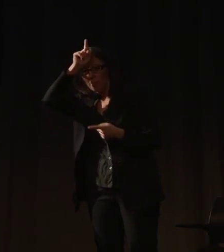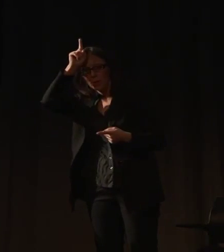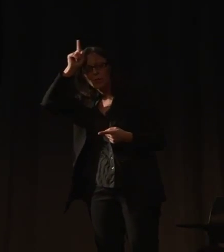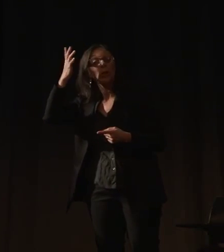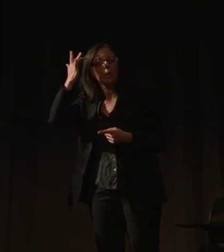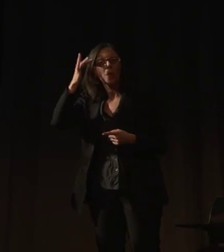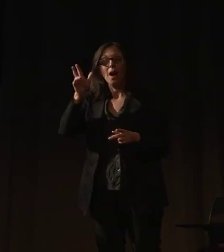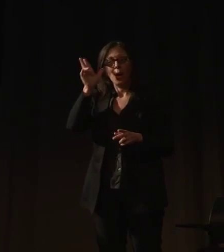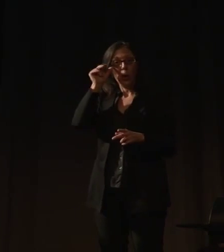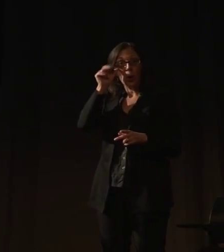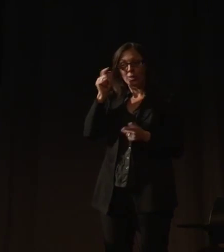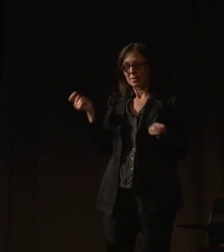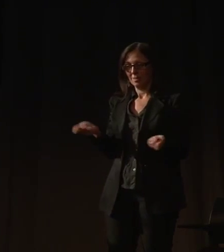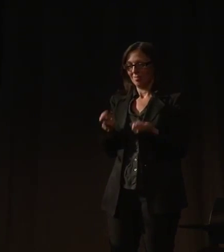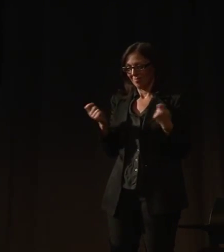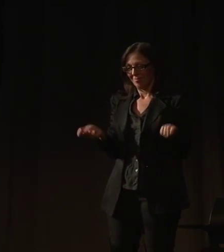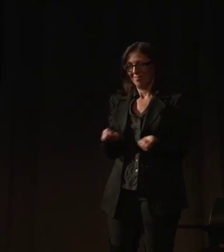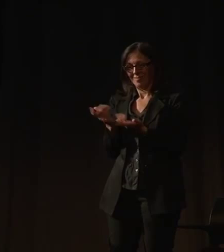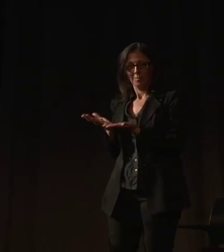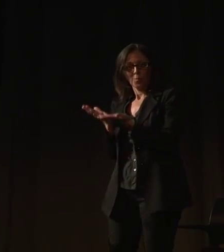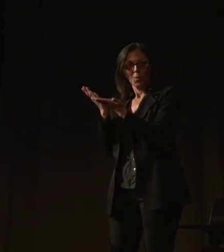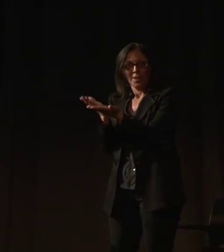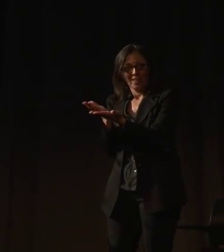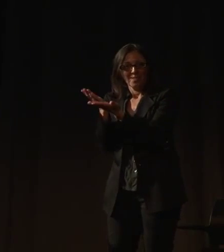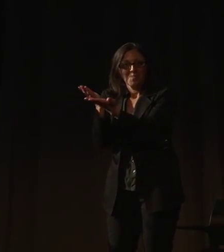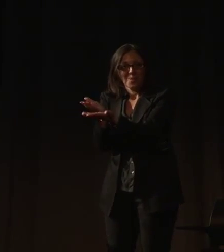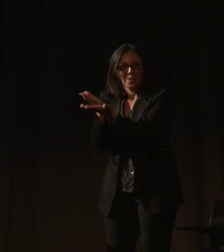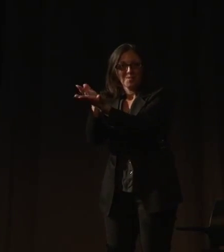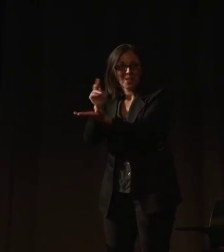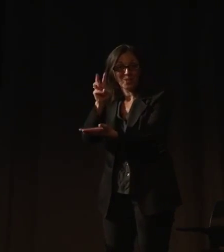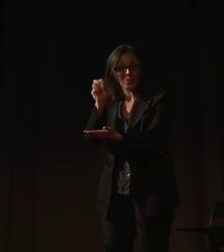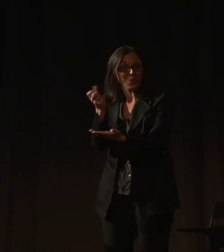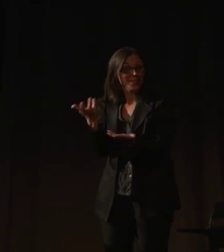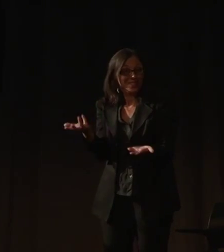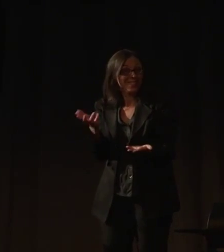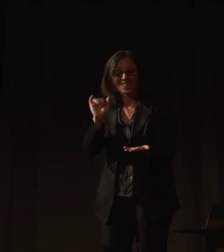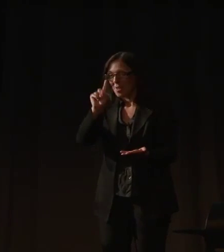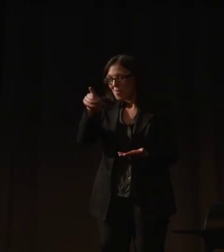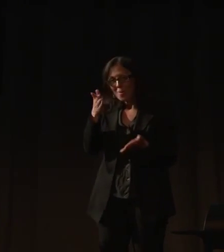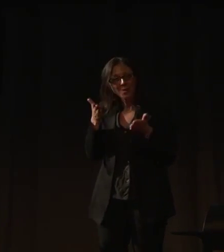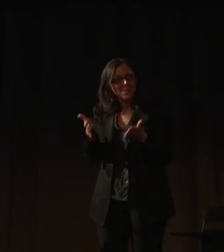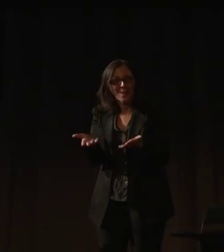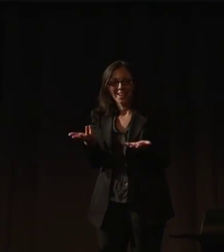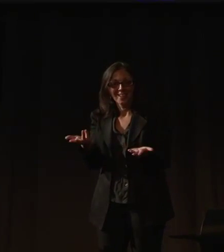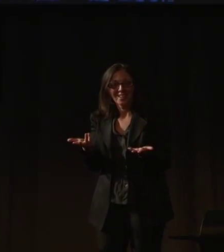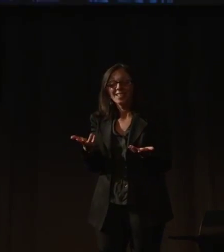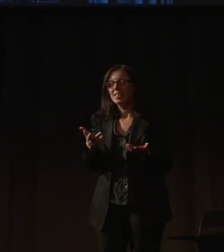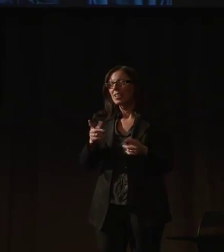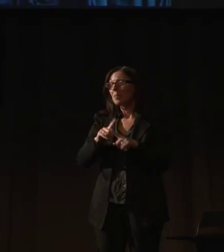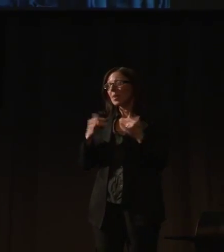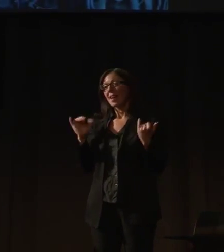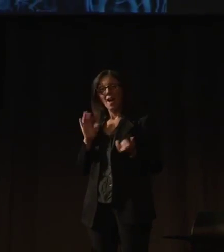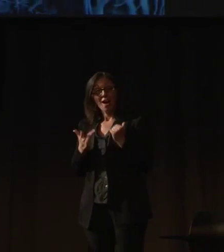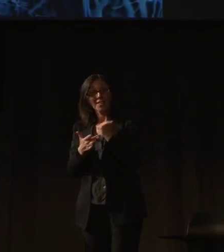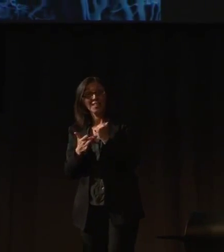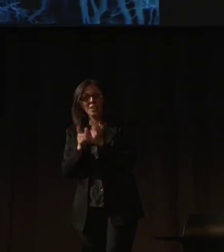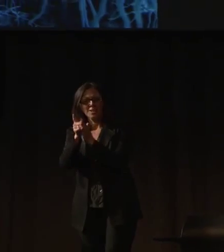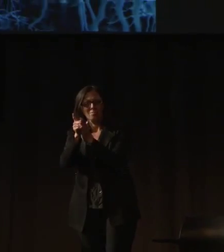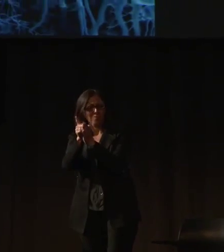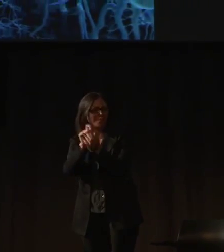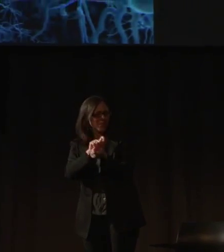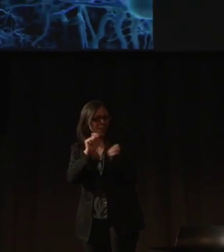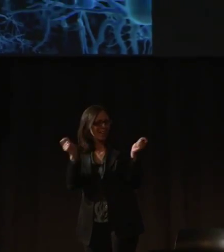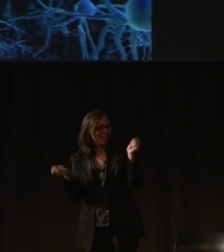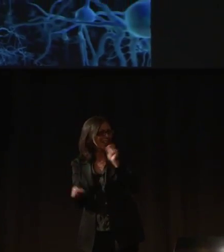The moral of this story is that much of the changes in our society come from our technologies, and many of them,